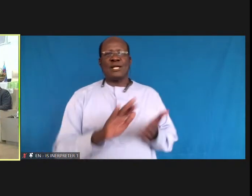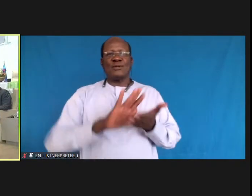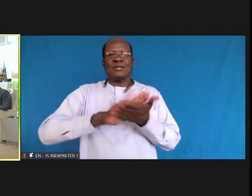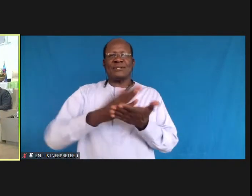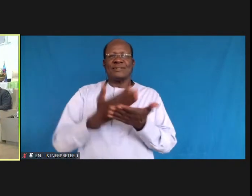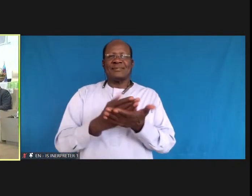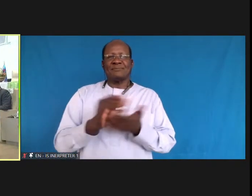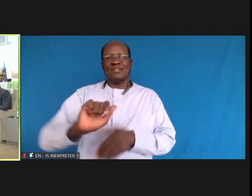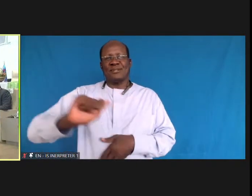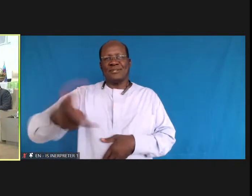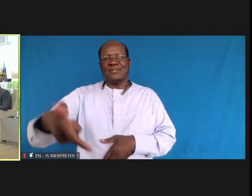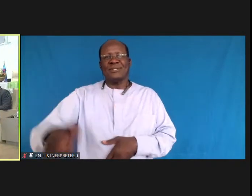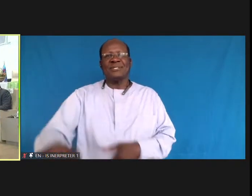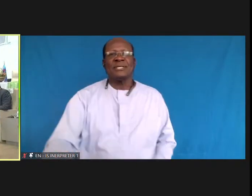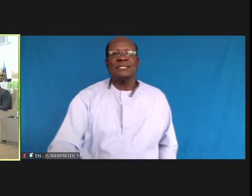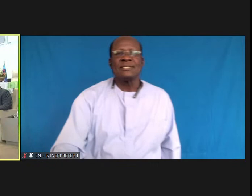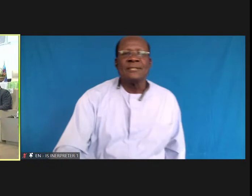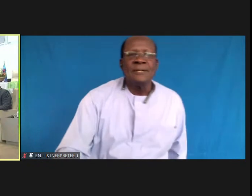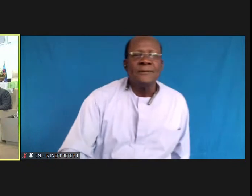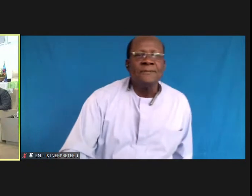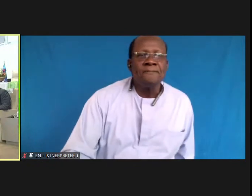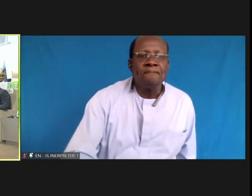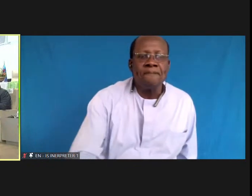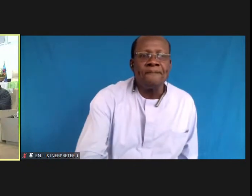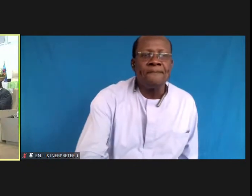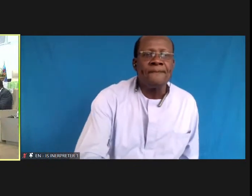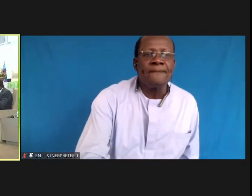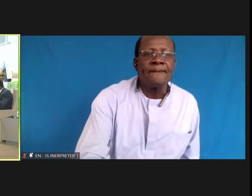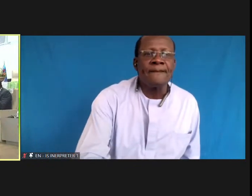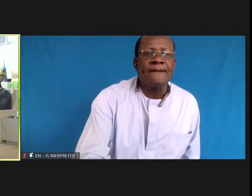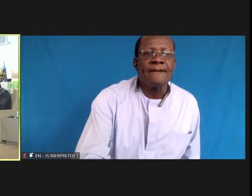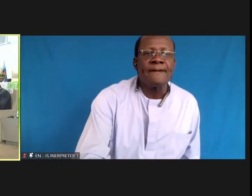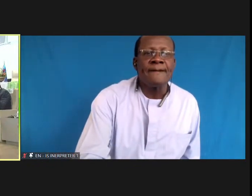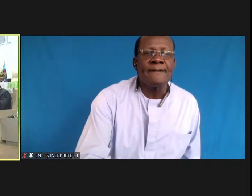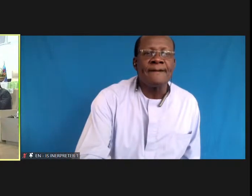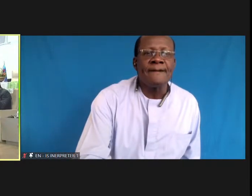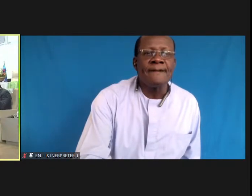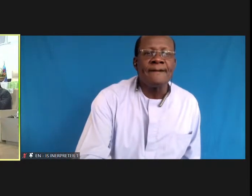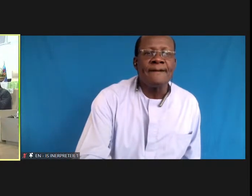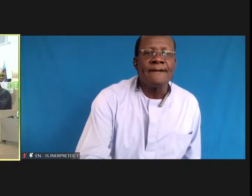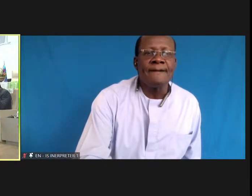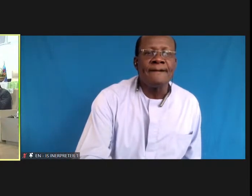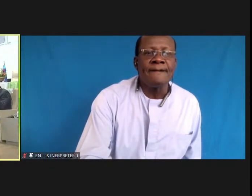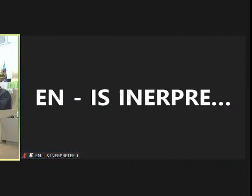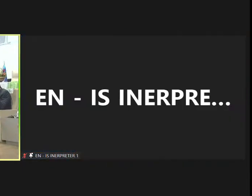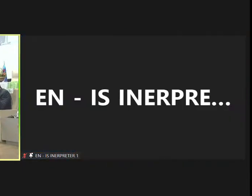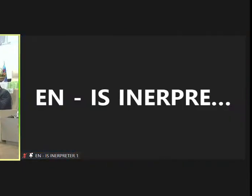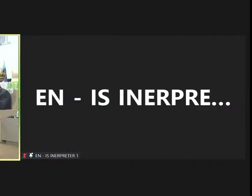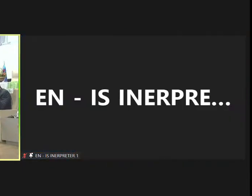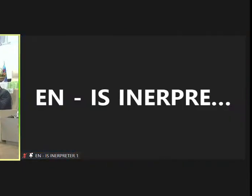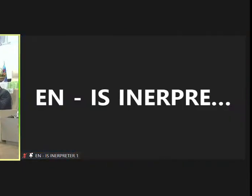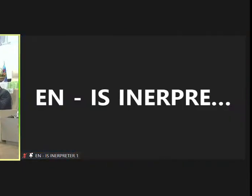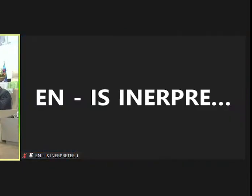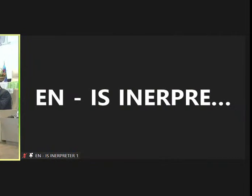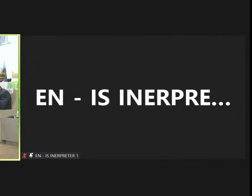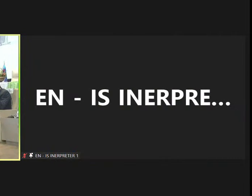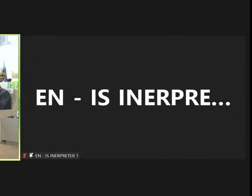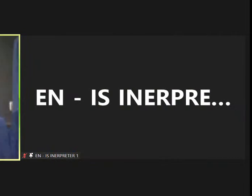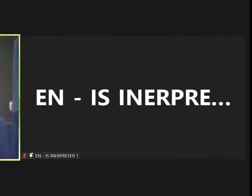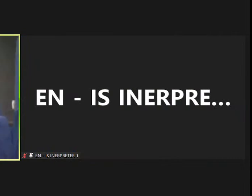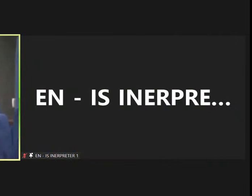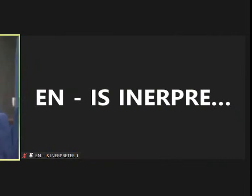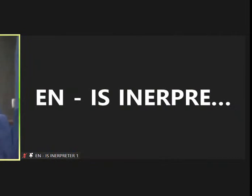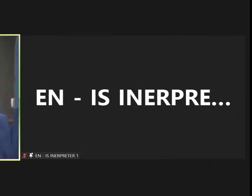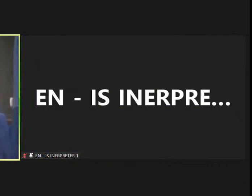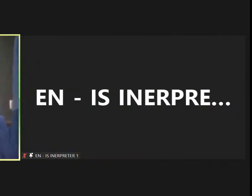those elements. Really, I've been working with grassroots as well, and civil society On